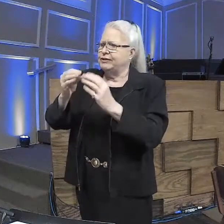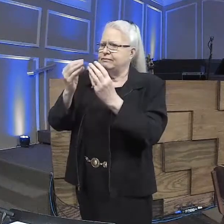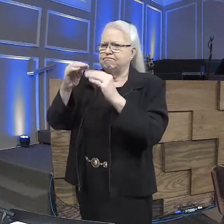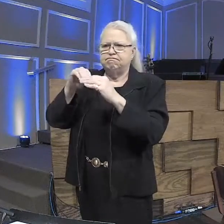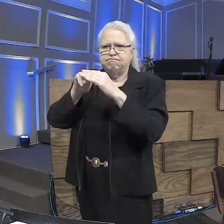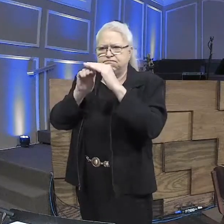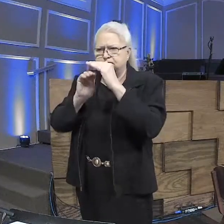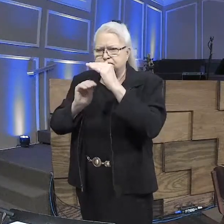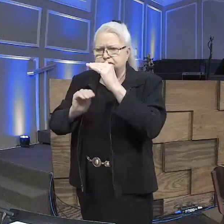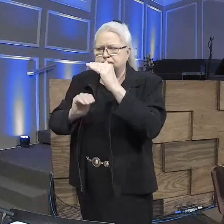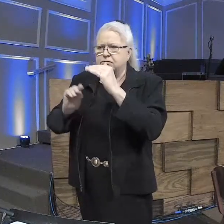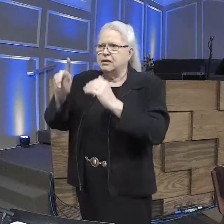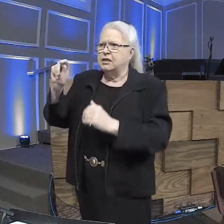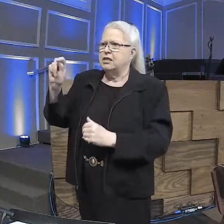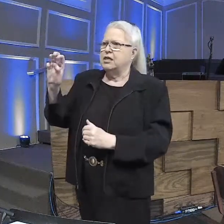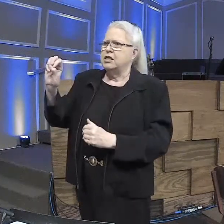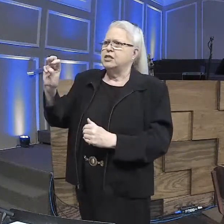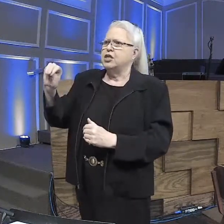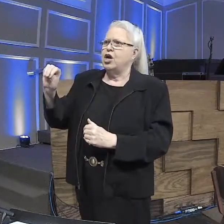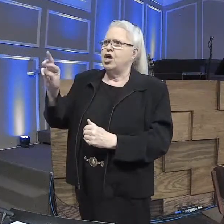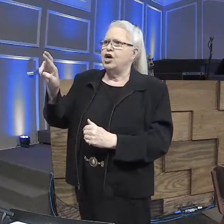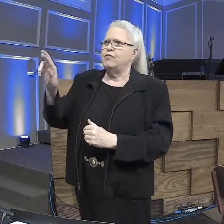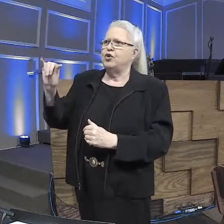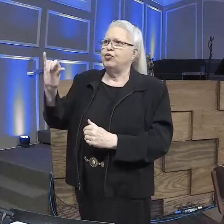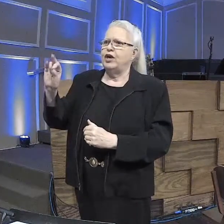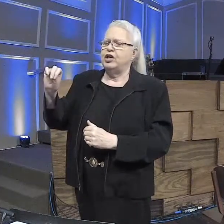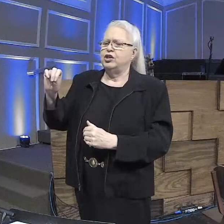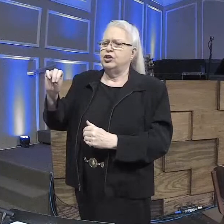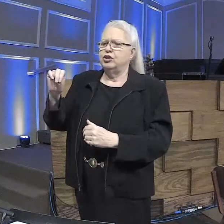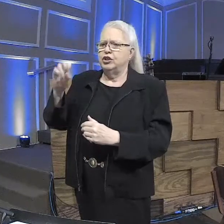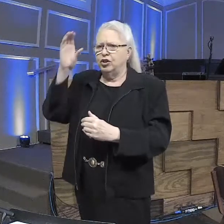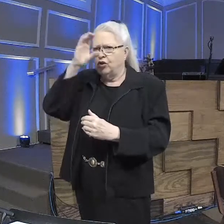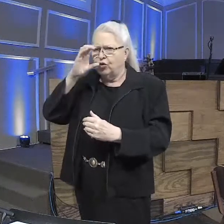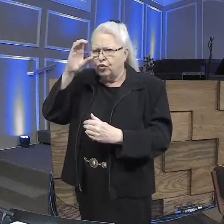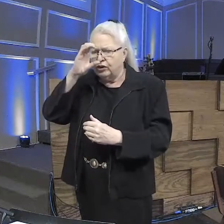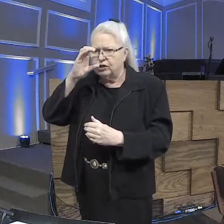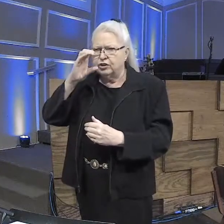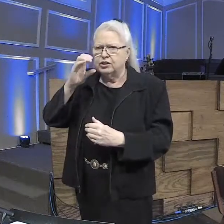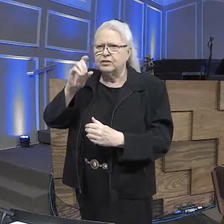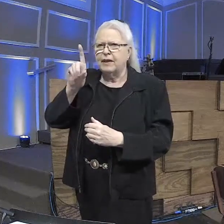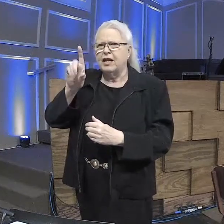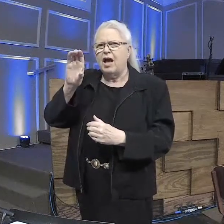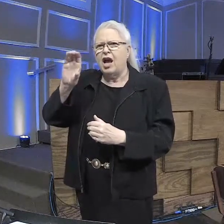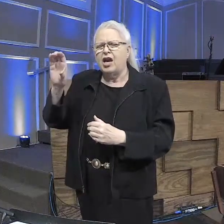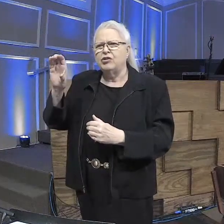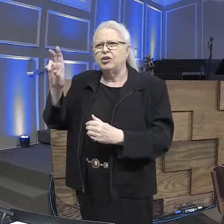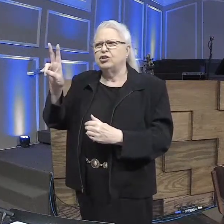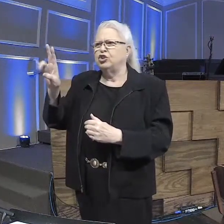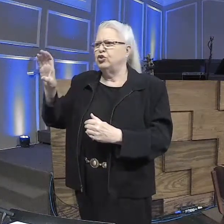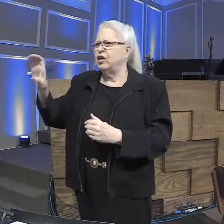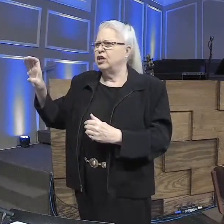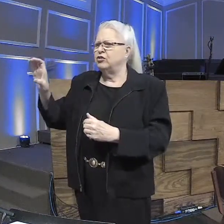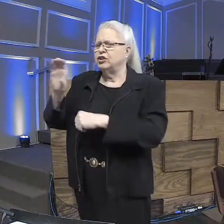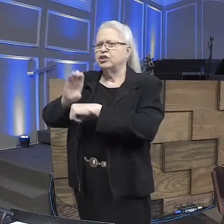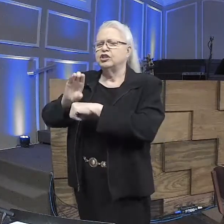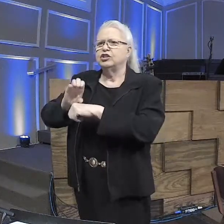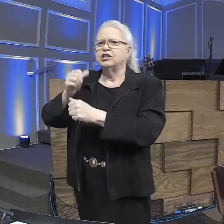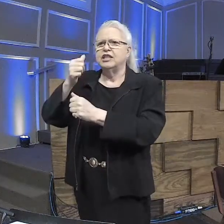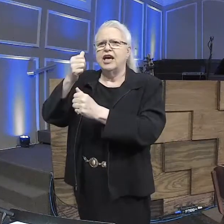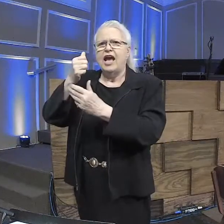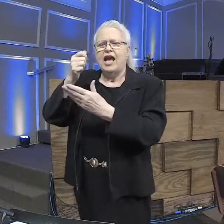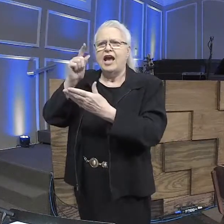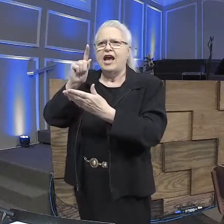who heads up Rainer Research, says there's about 100 to 200 churches every week that close across